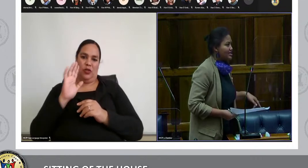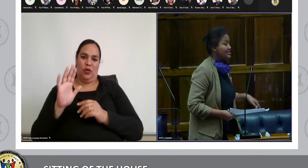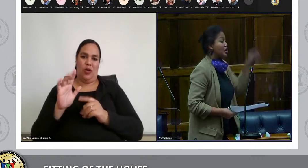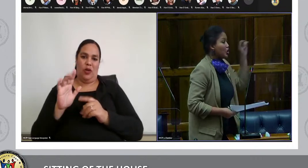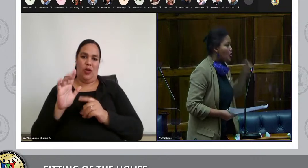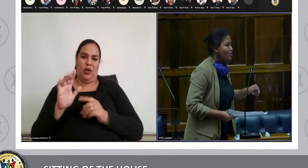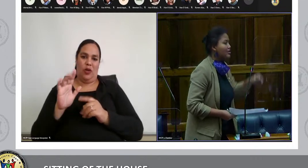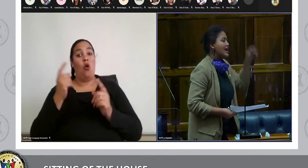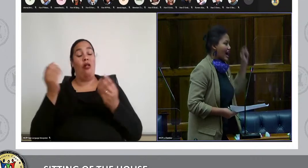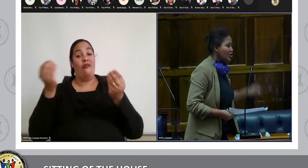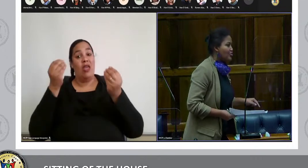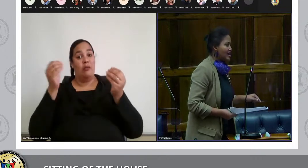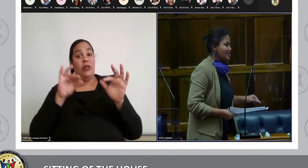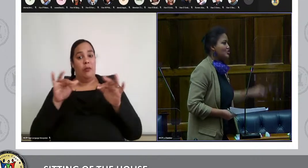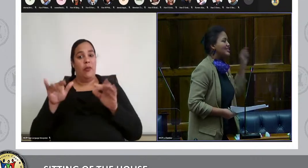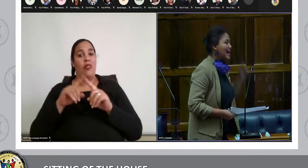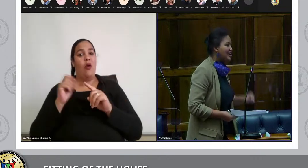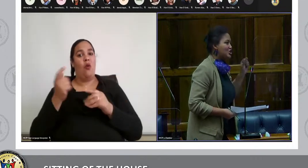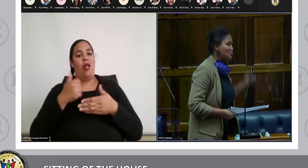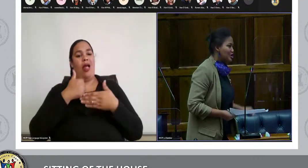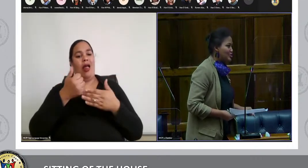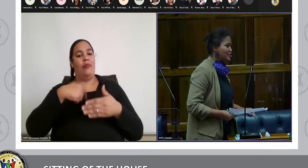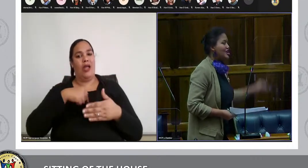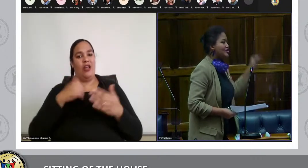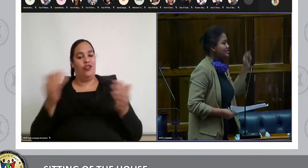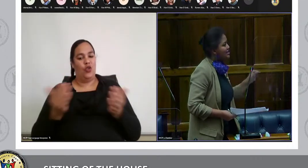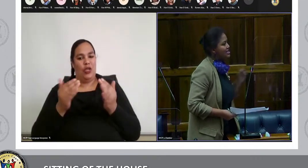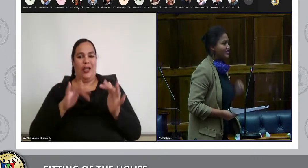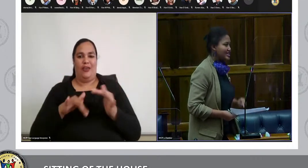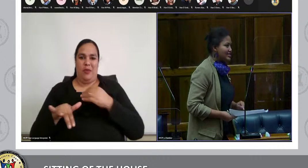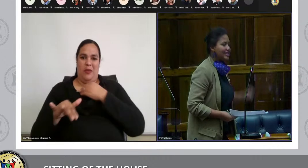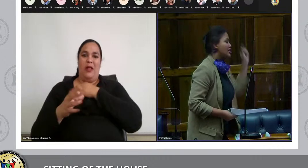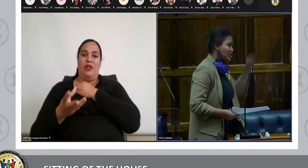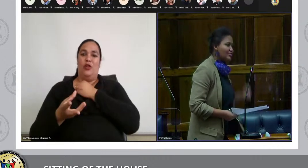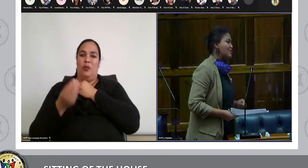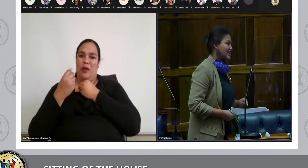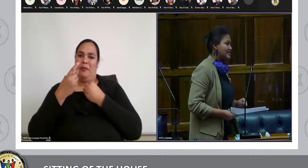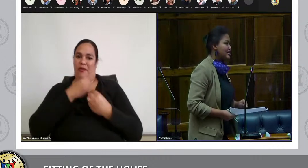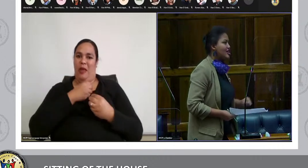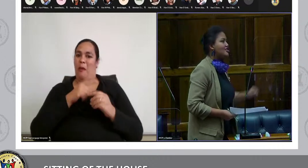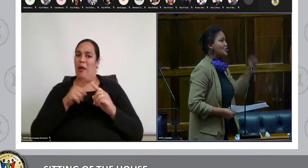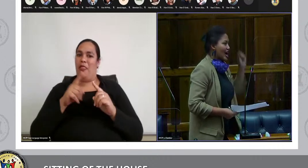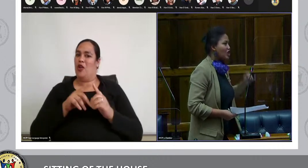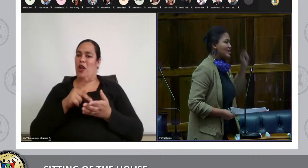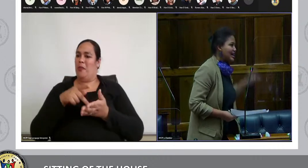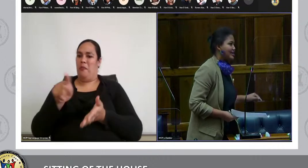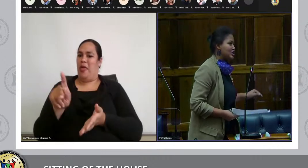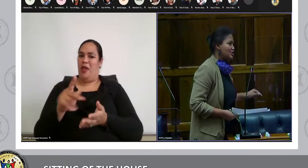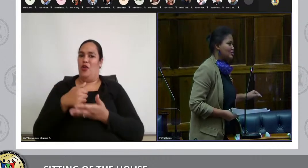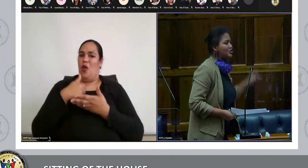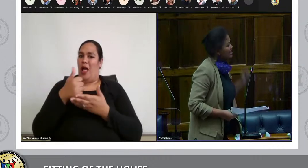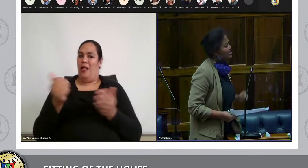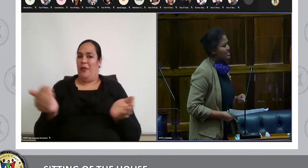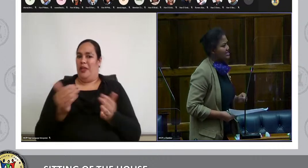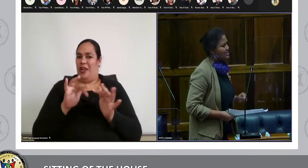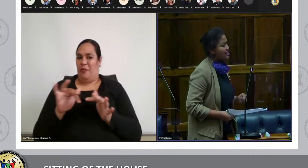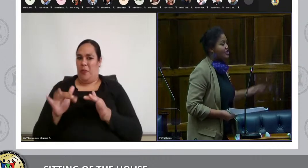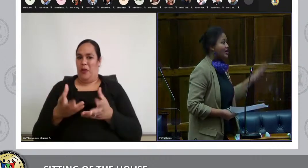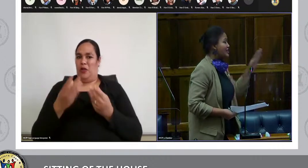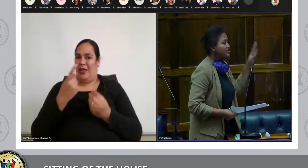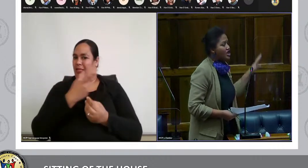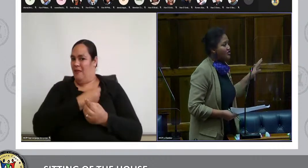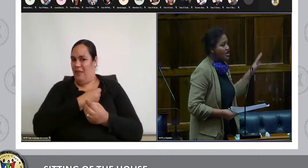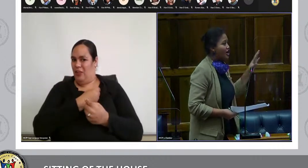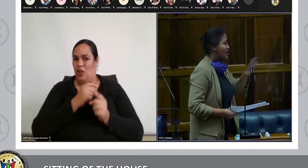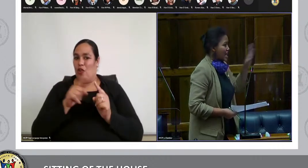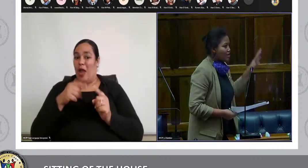all celebrities and they're all helping us to encourage people to take the vaccine, and they're not being paid to help encourage people to take the vaccine.